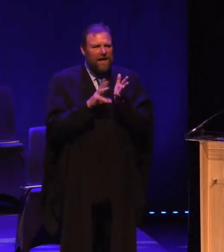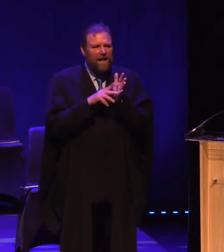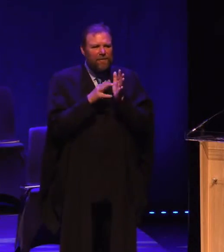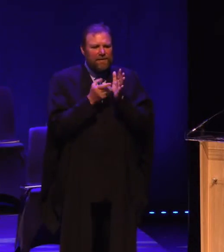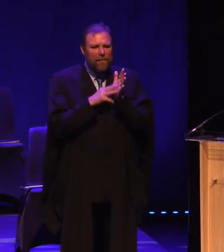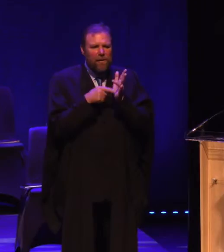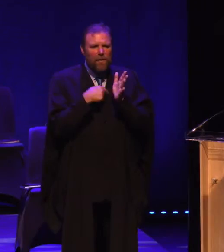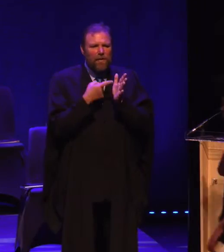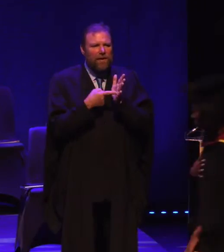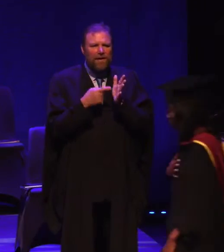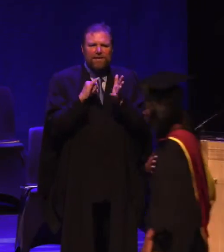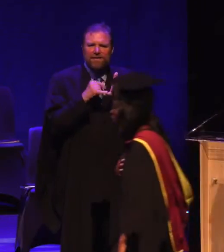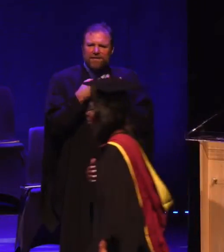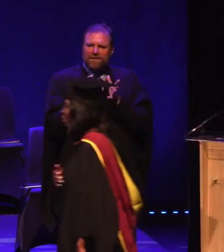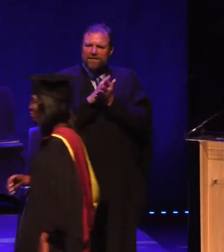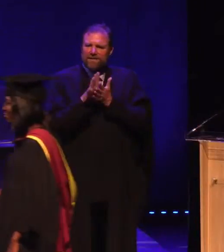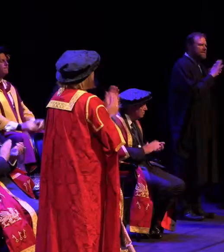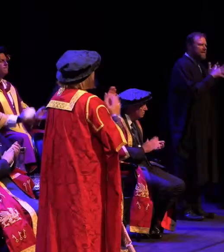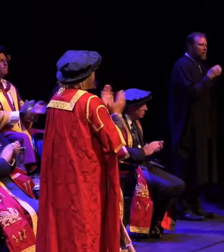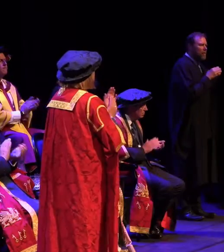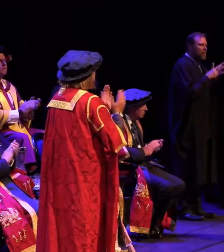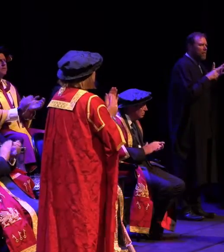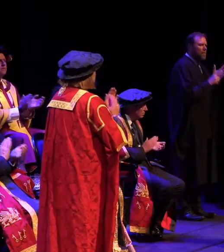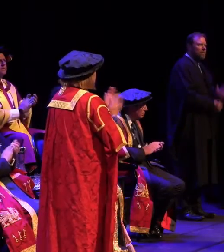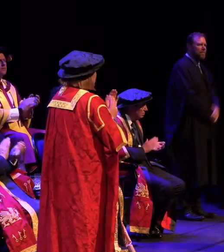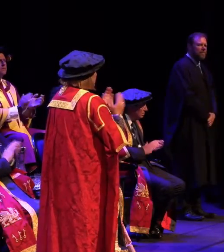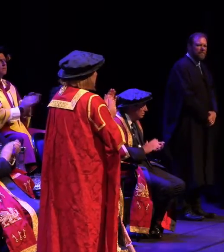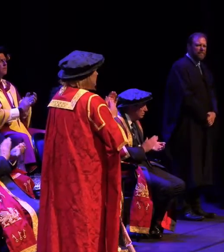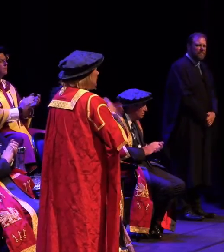Oluwadamilola Funmilayo Saibu.